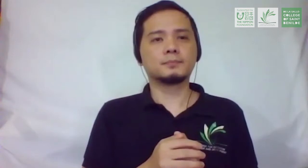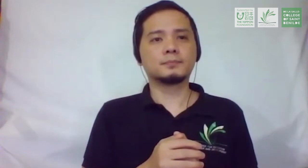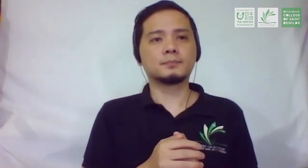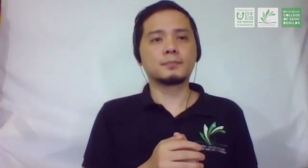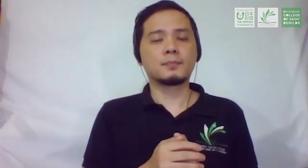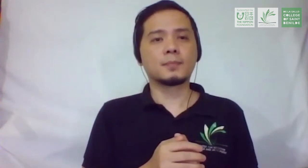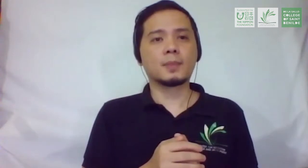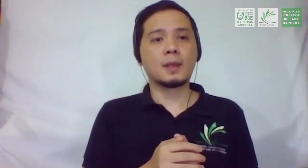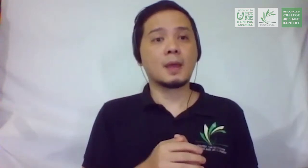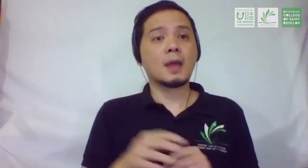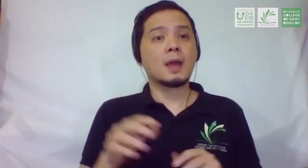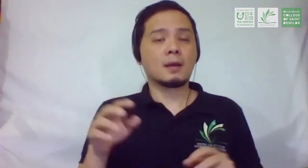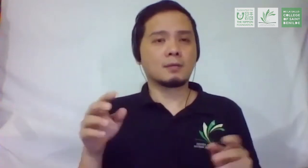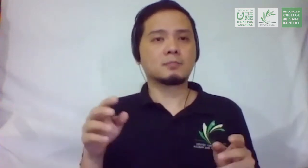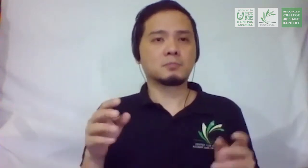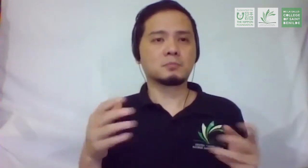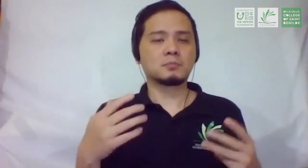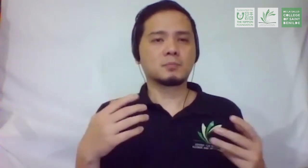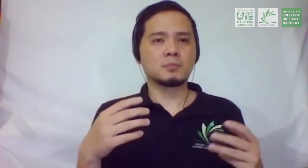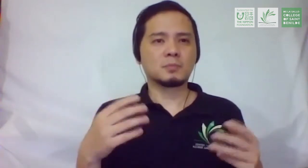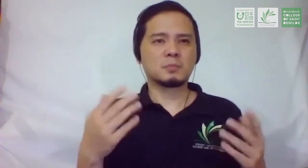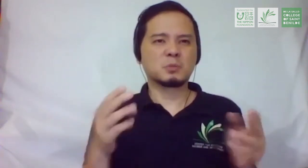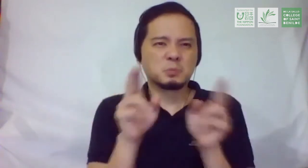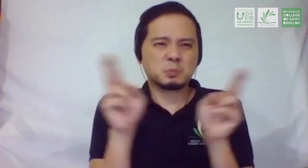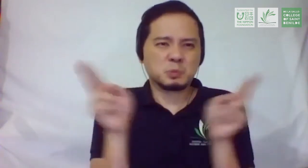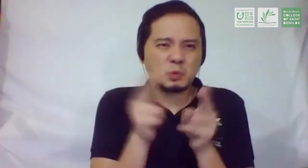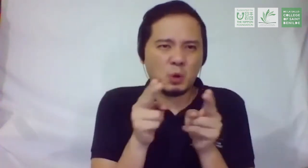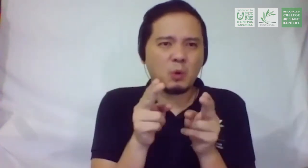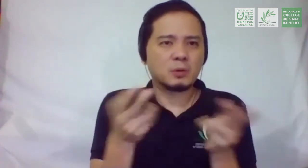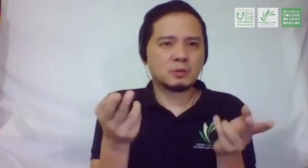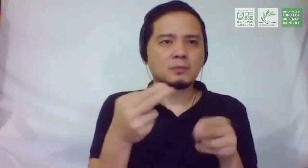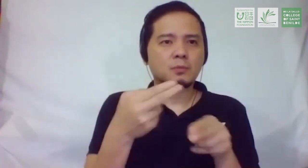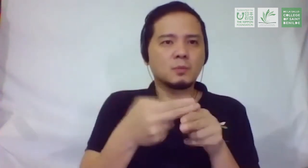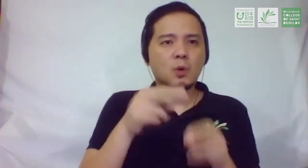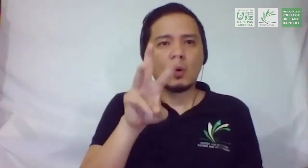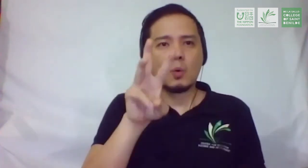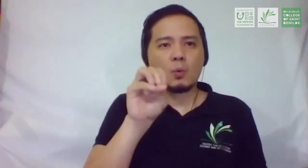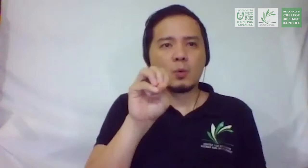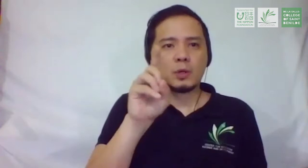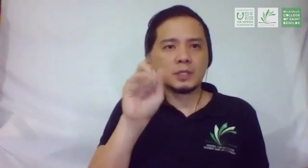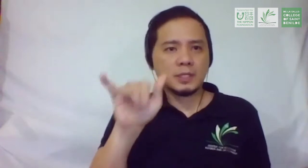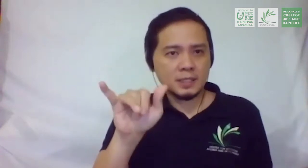and people call me Woody, W-O-O-D-Y.